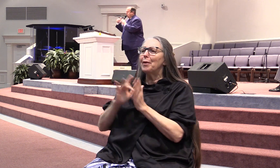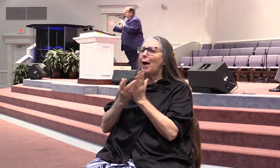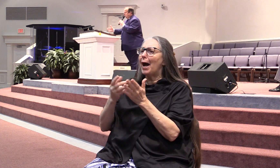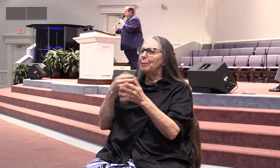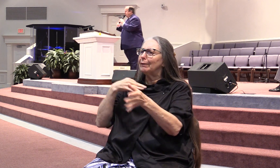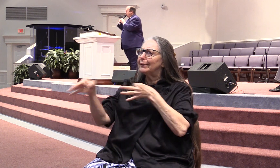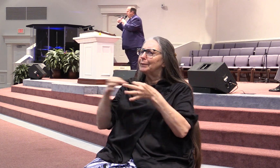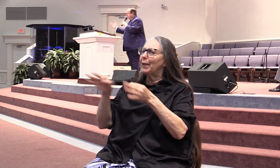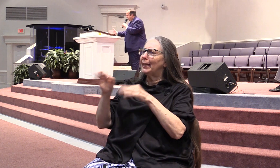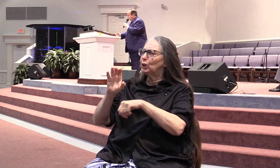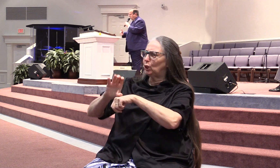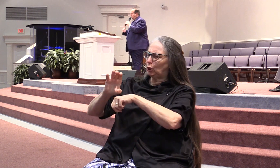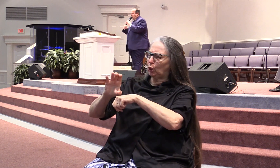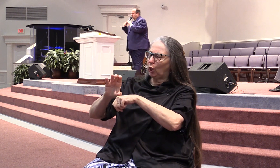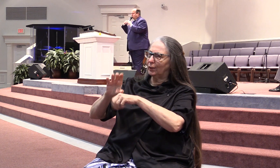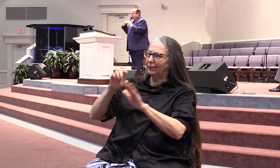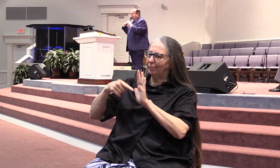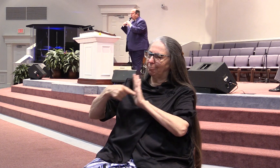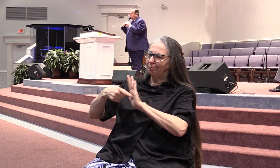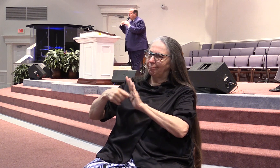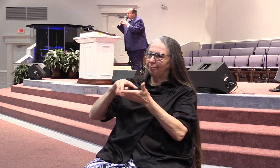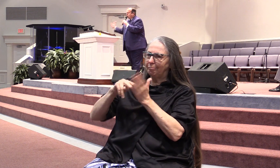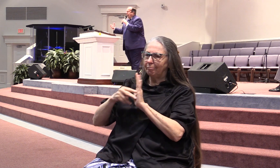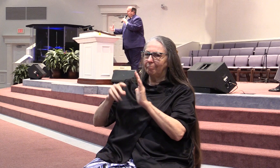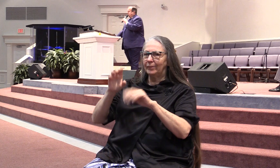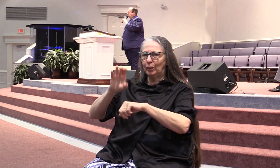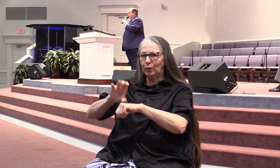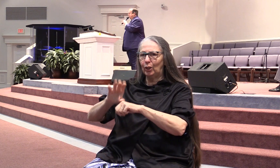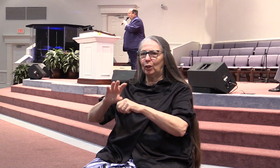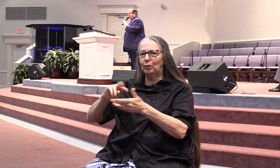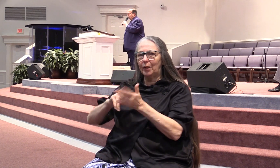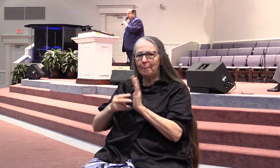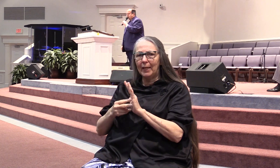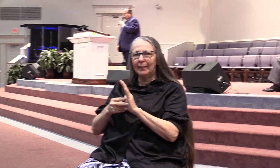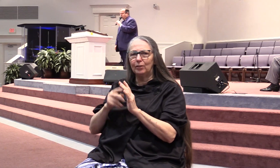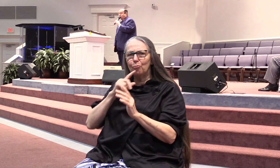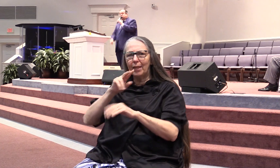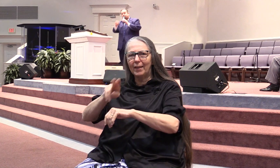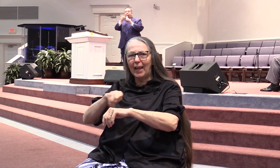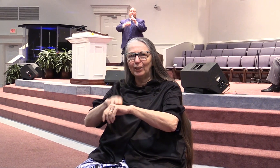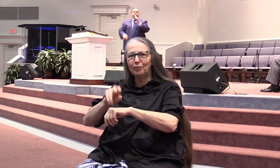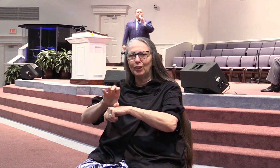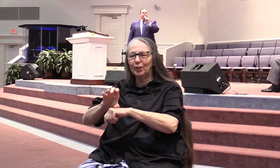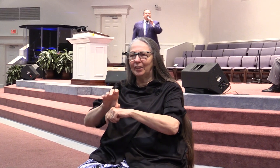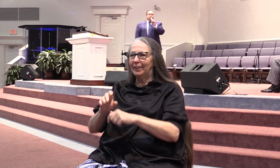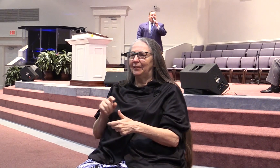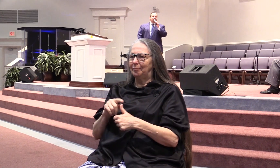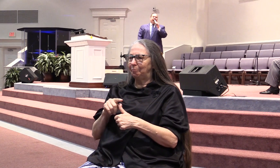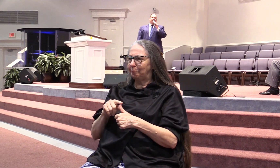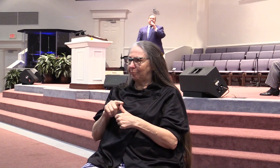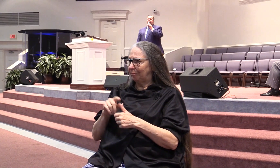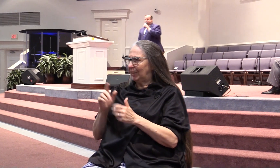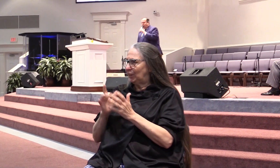various descriptive pictures for us to be able to grasp its profound nature. There is the marvel of